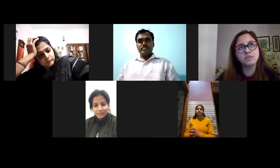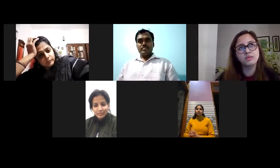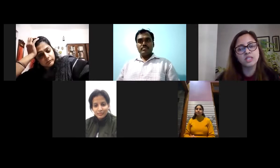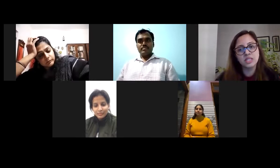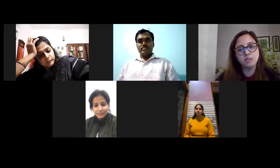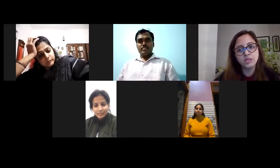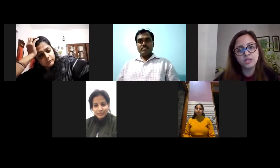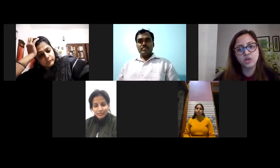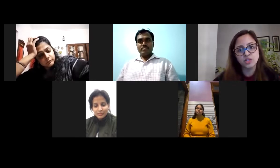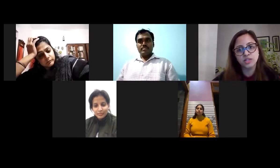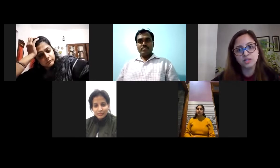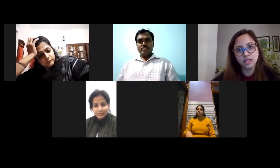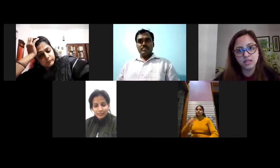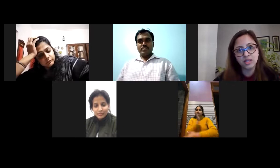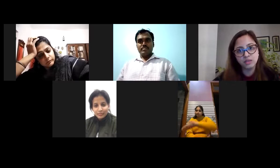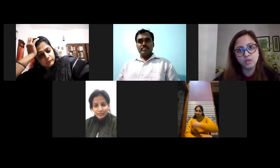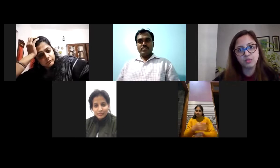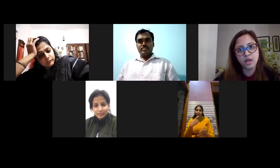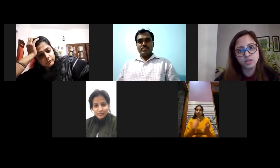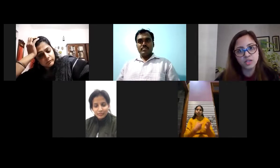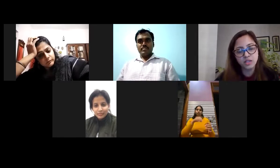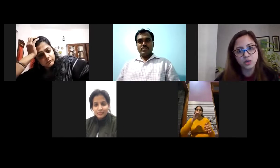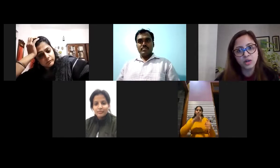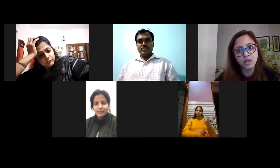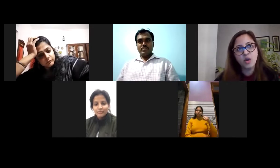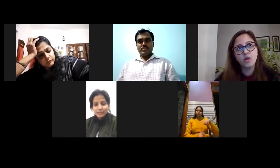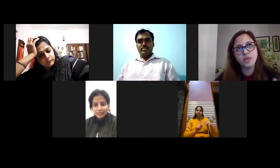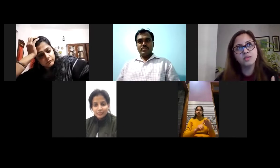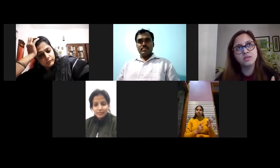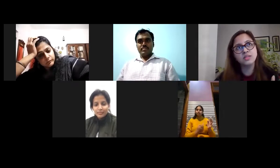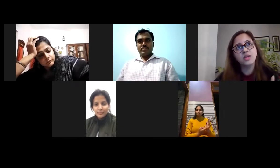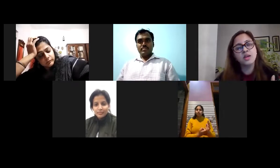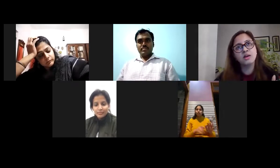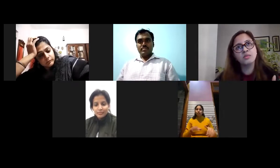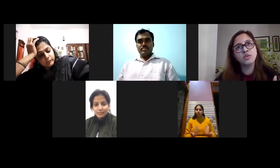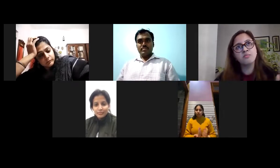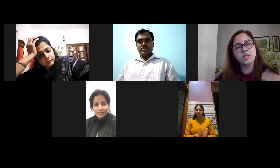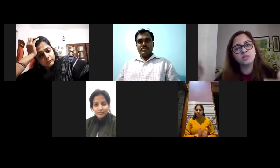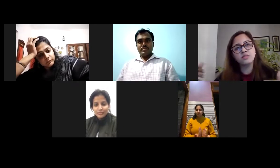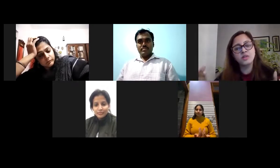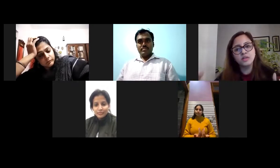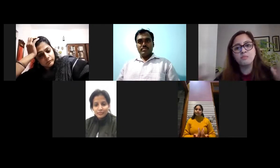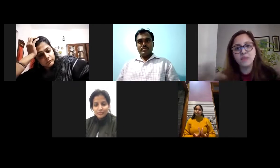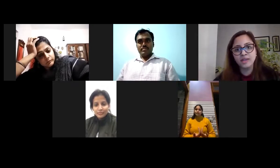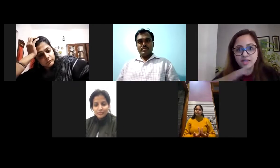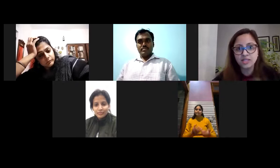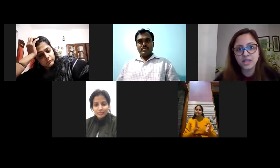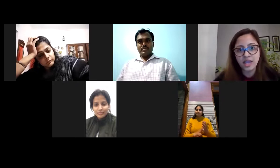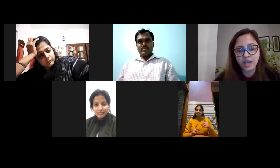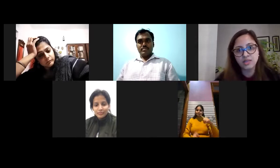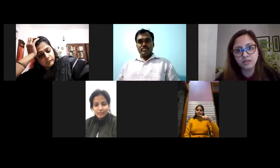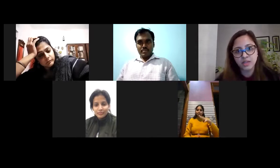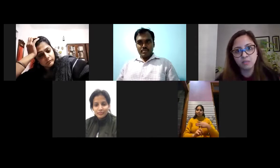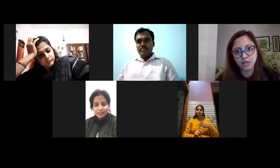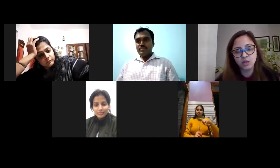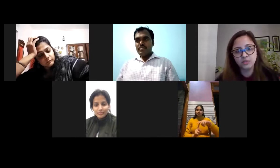the disabled Rochester at the end was partially cured, or whether this metaphorical blindness that he